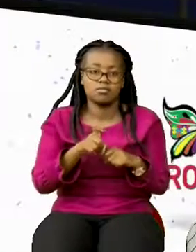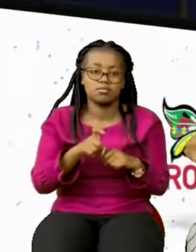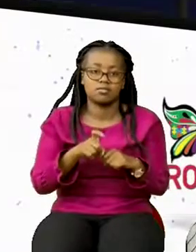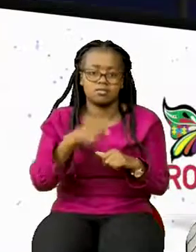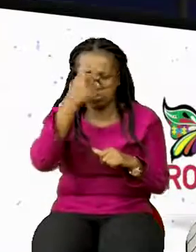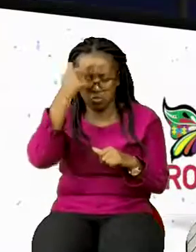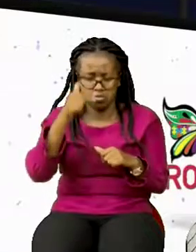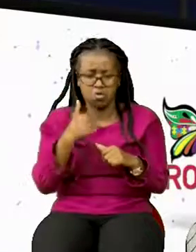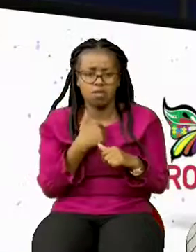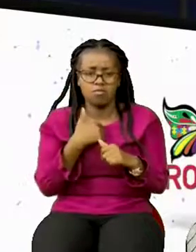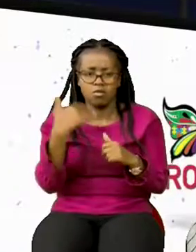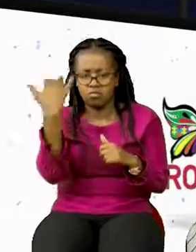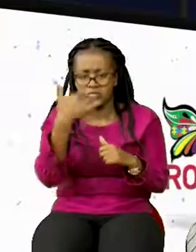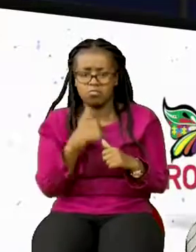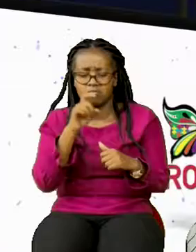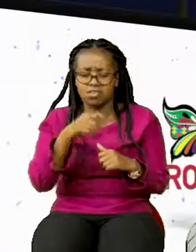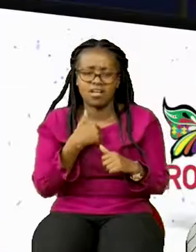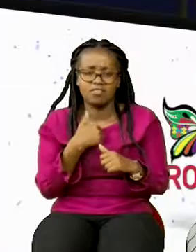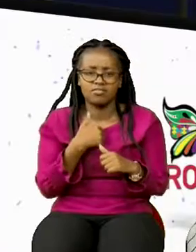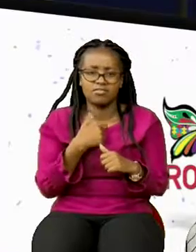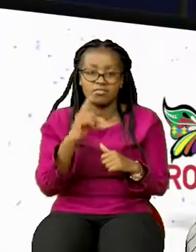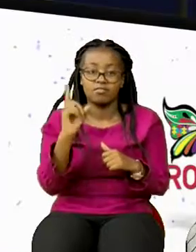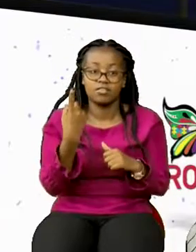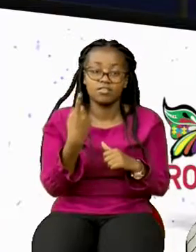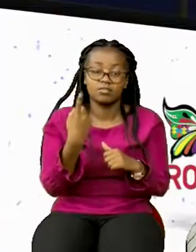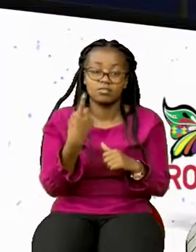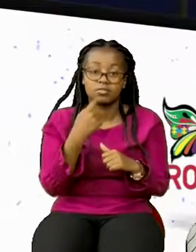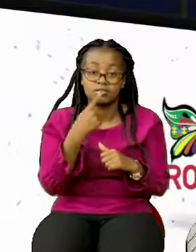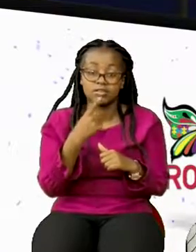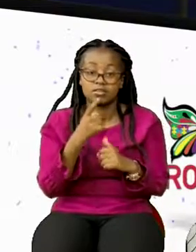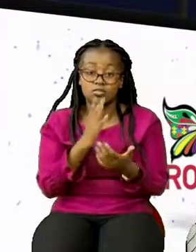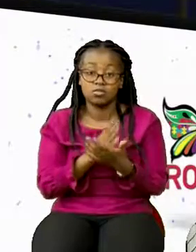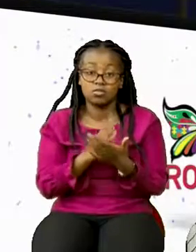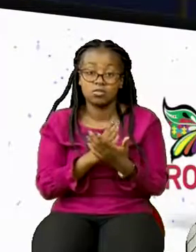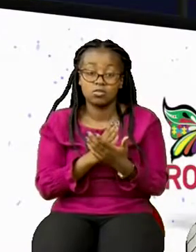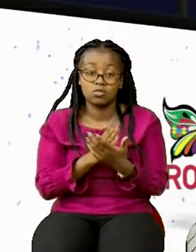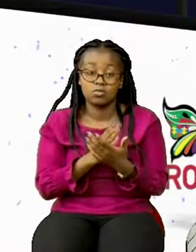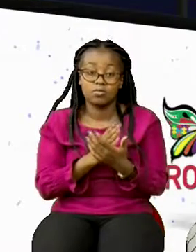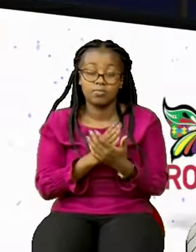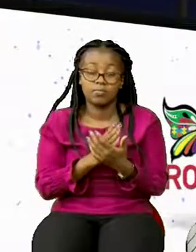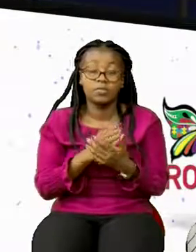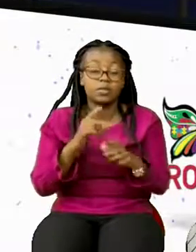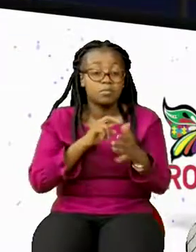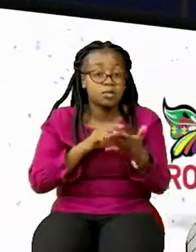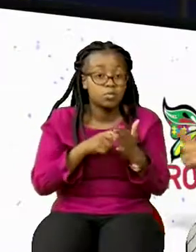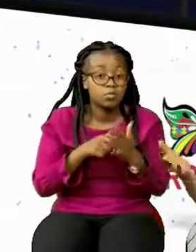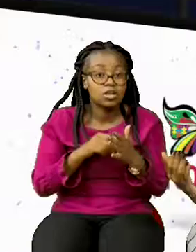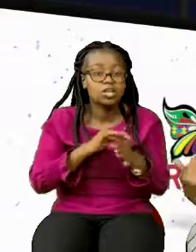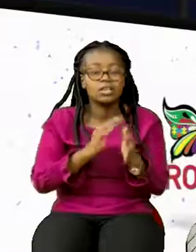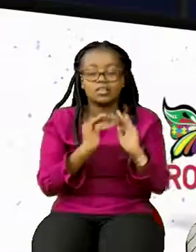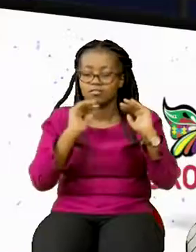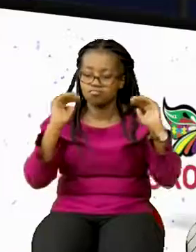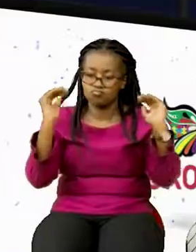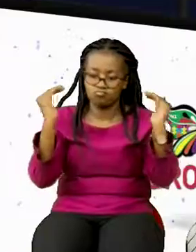because you're autistic, you have to have this. In the first episode, we said clearly, autism spectrum disorder, meaning it is a